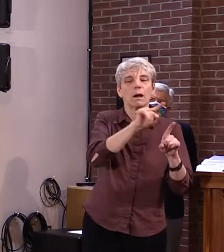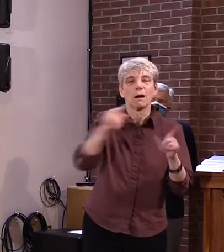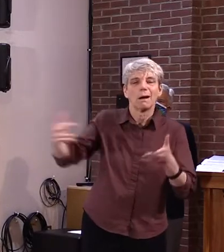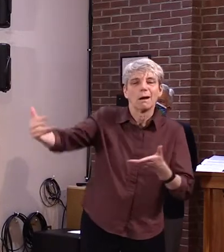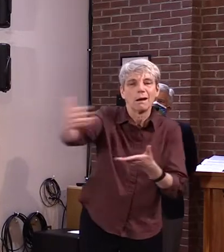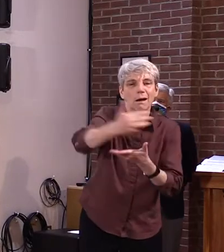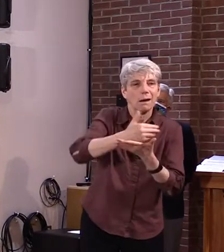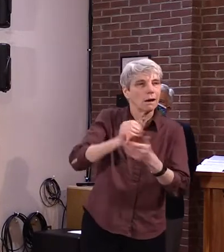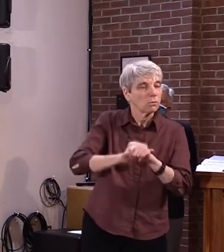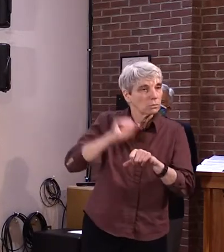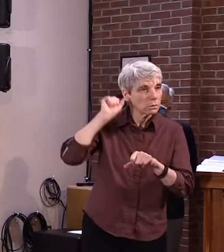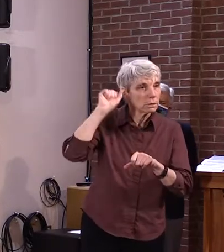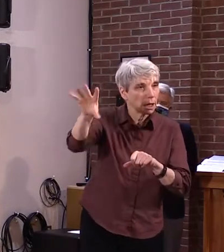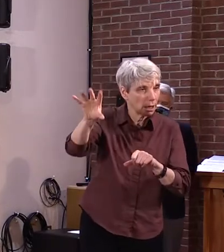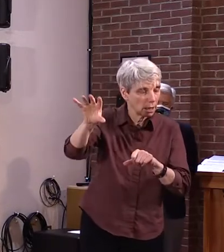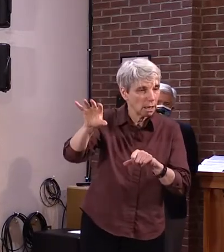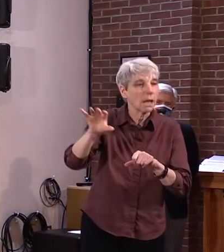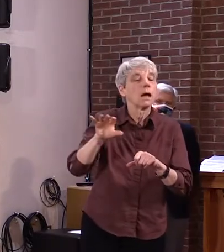getting a result back.